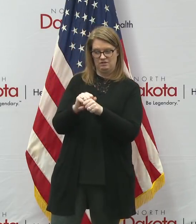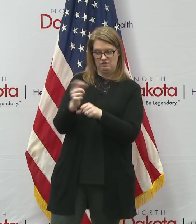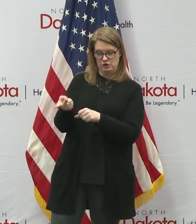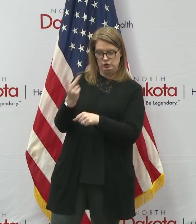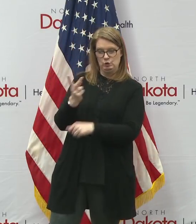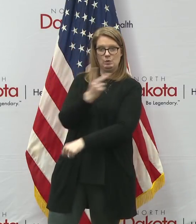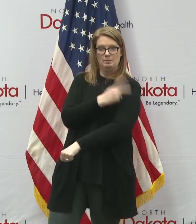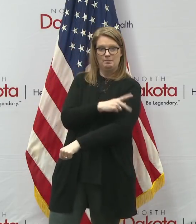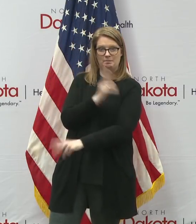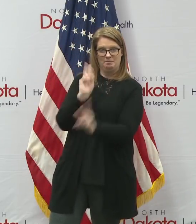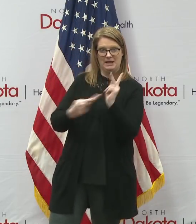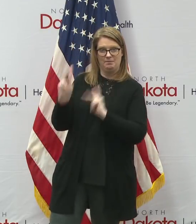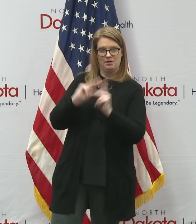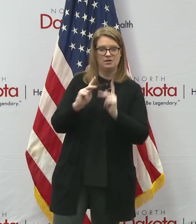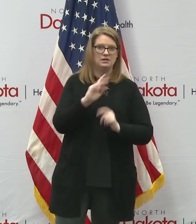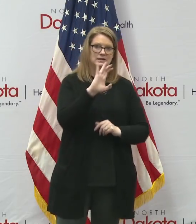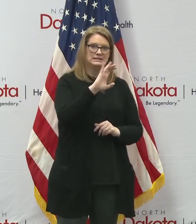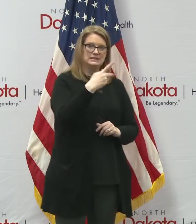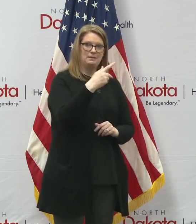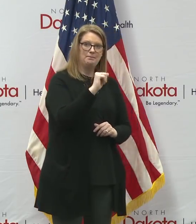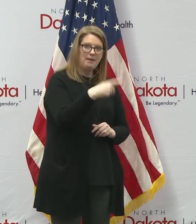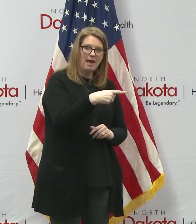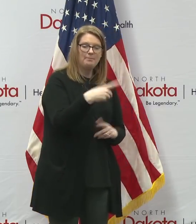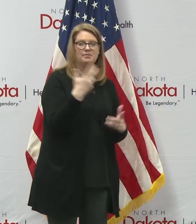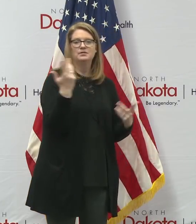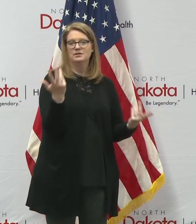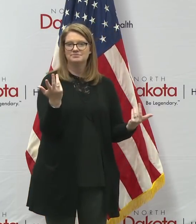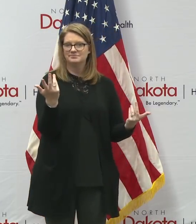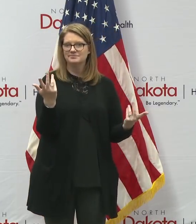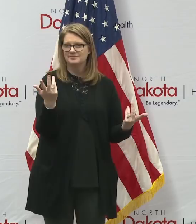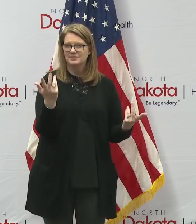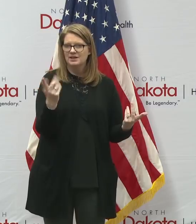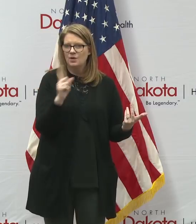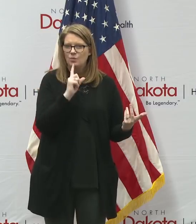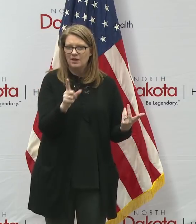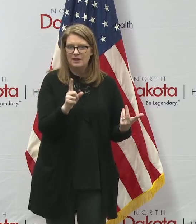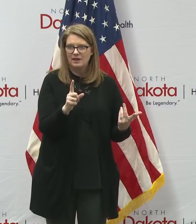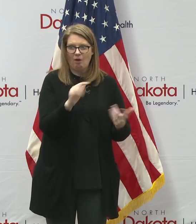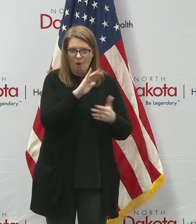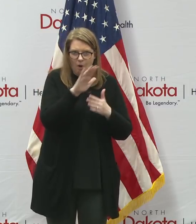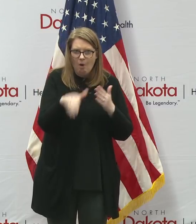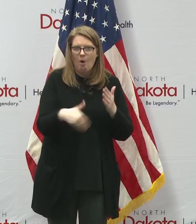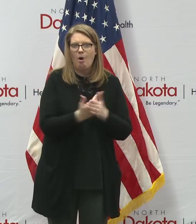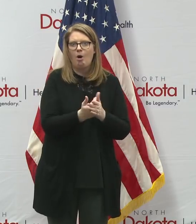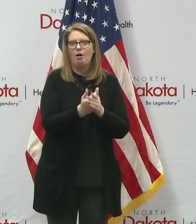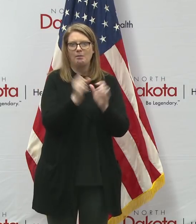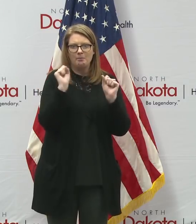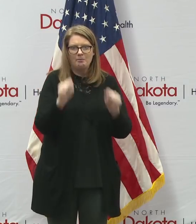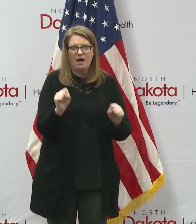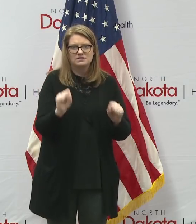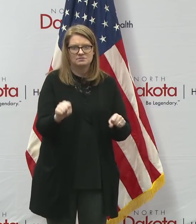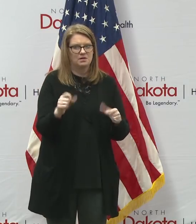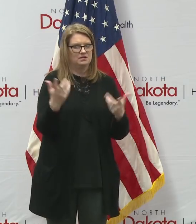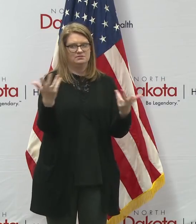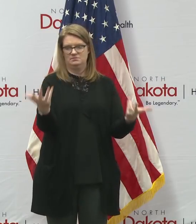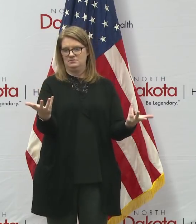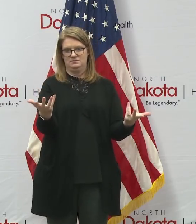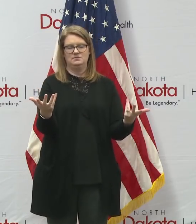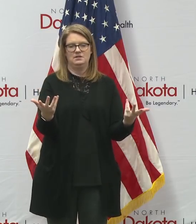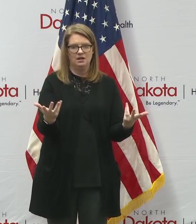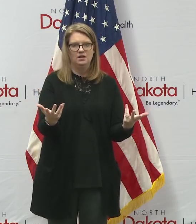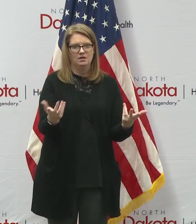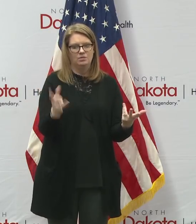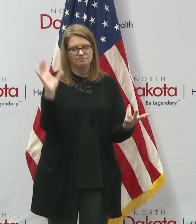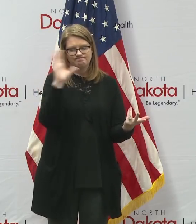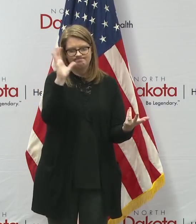the CPAP thing that Dave asked about. So we're trying to look at every possible way to expand that, because we want to get to the point